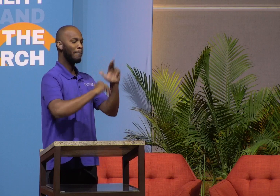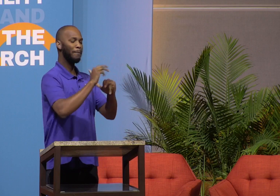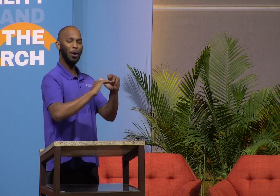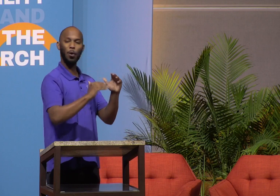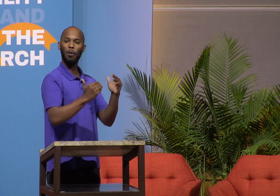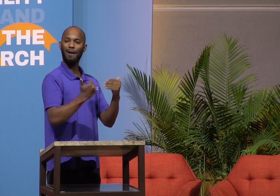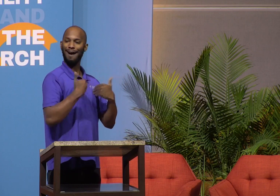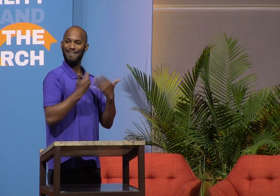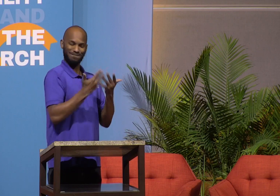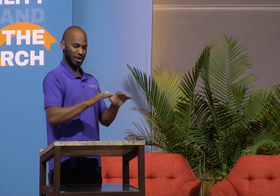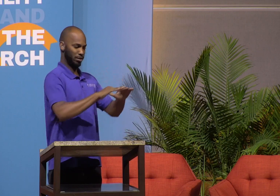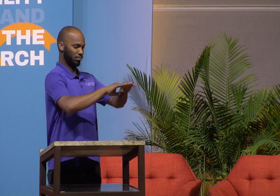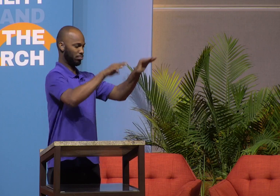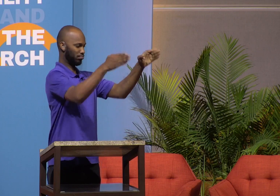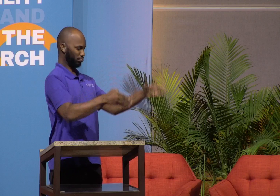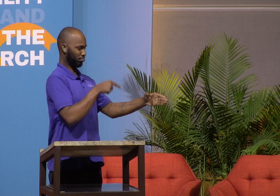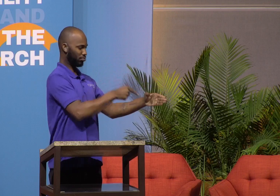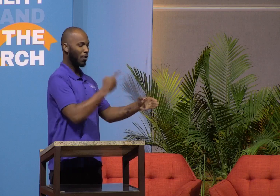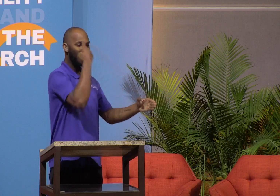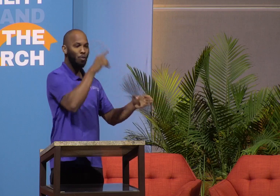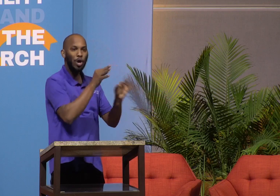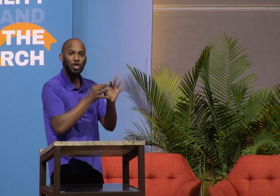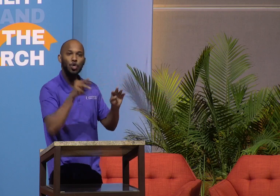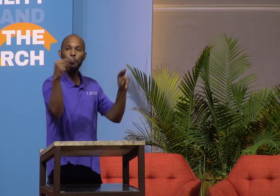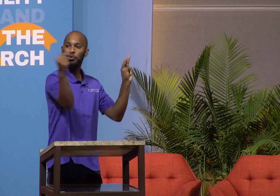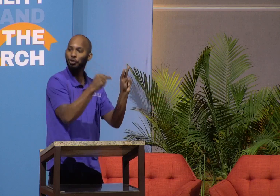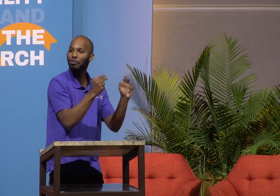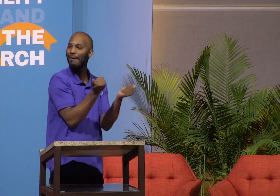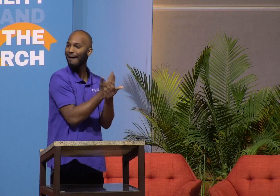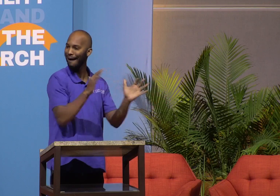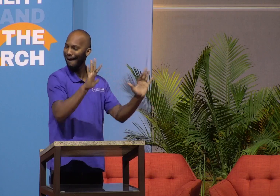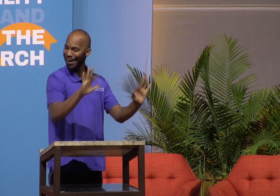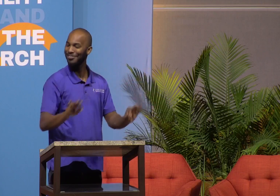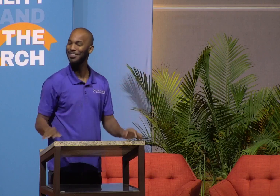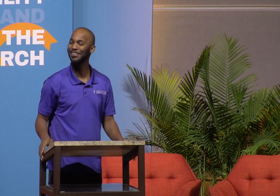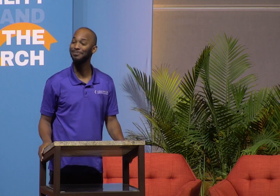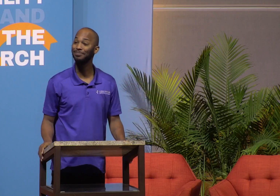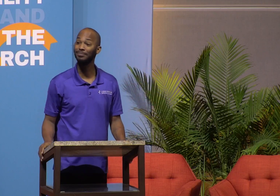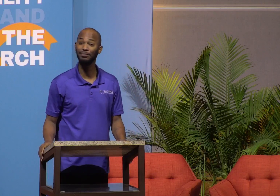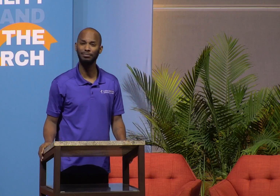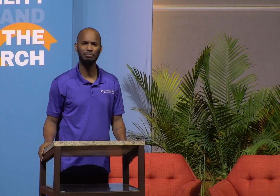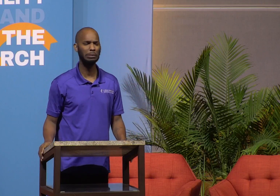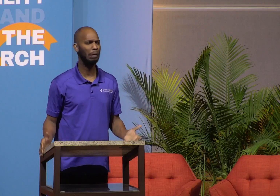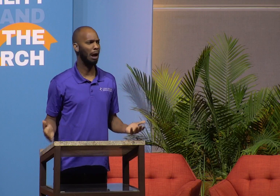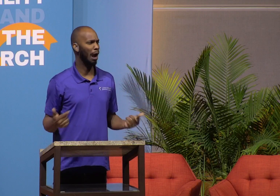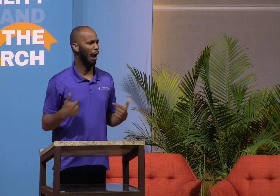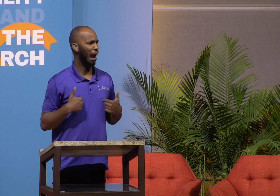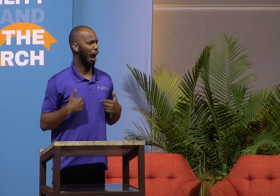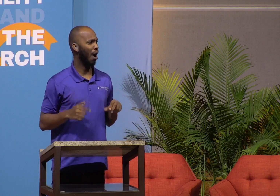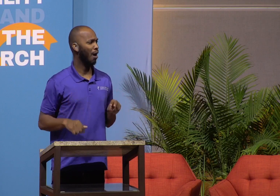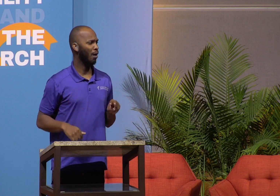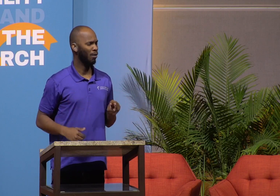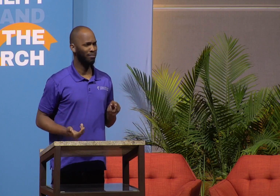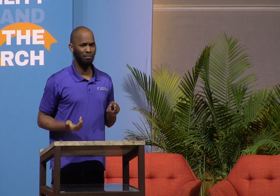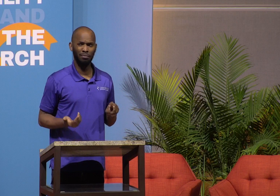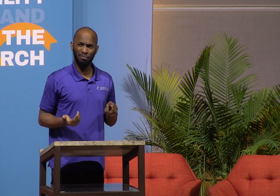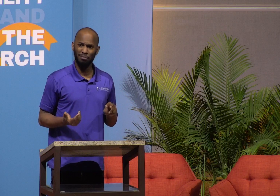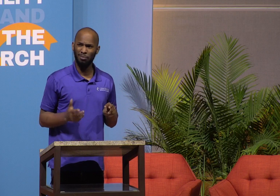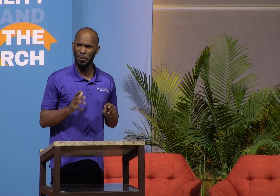back from Christmas, we are going to essentially have this platform and have everything built for these